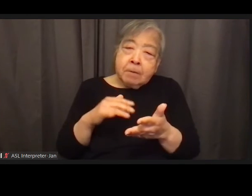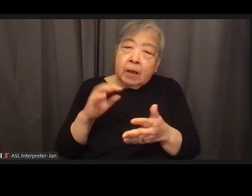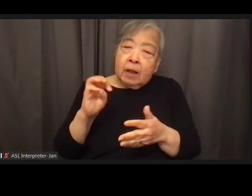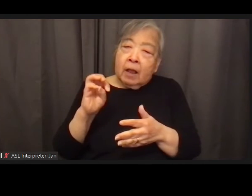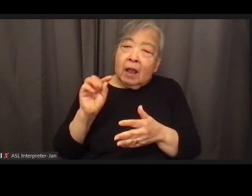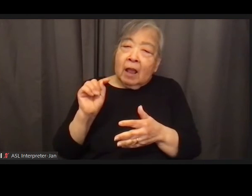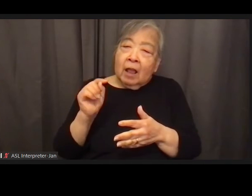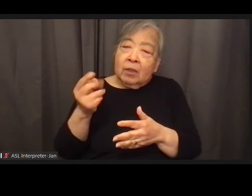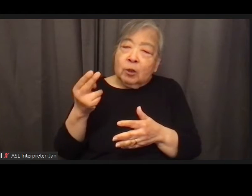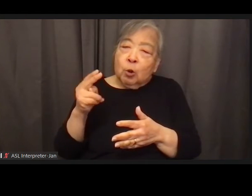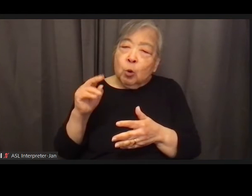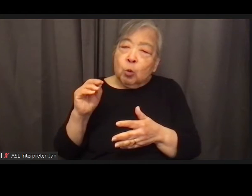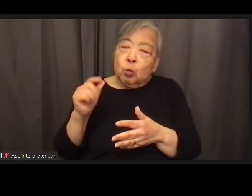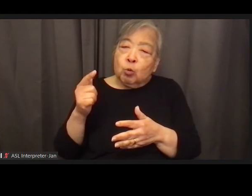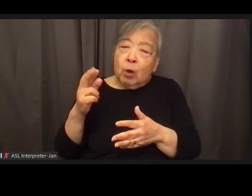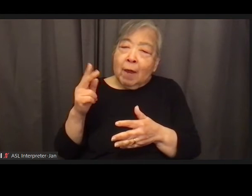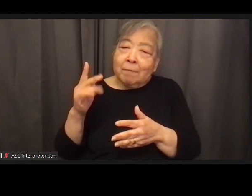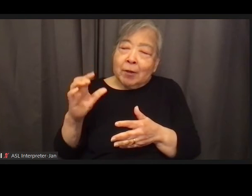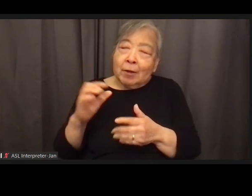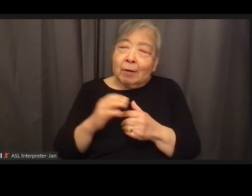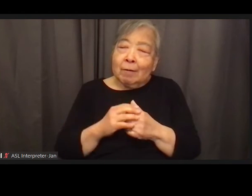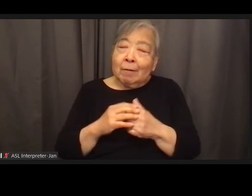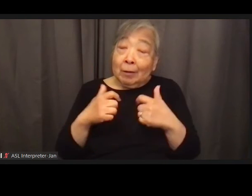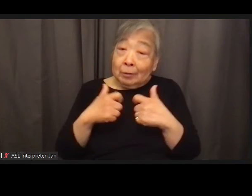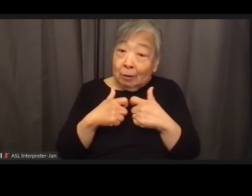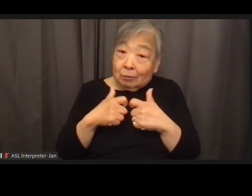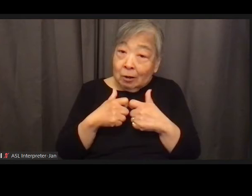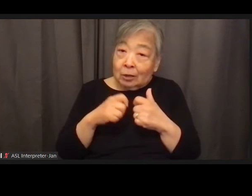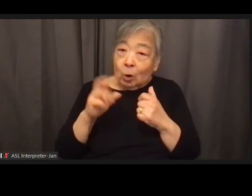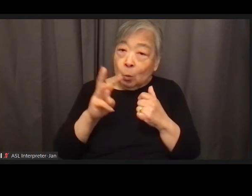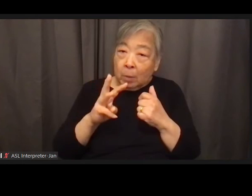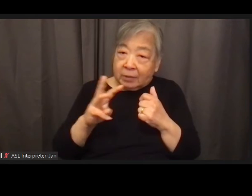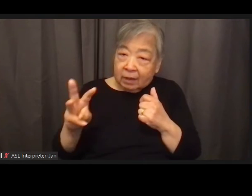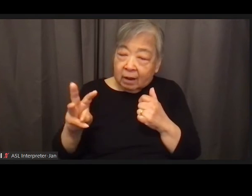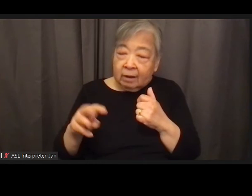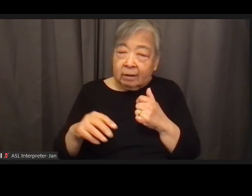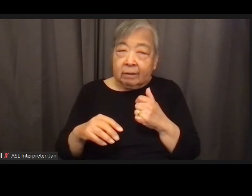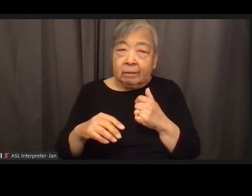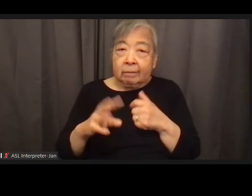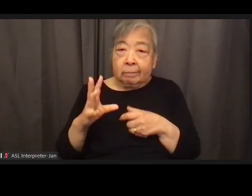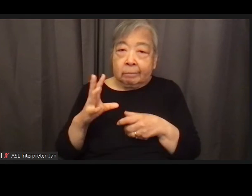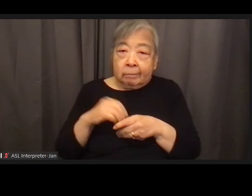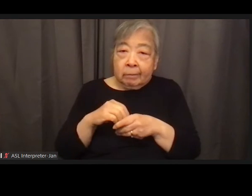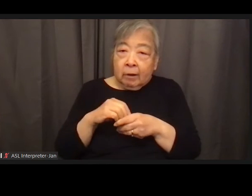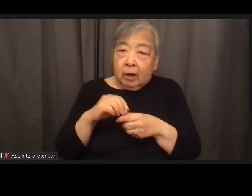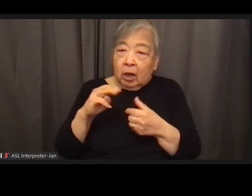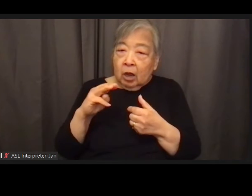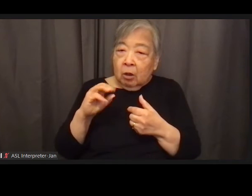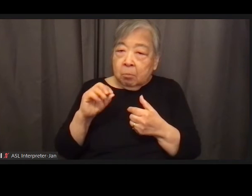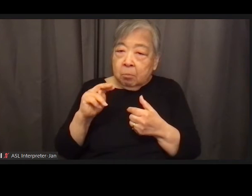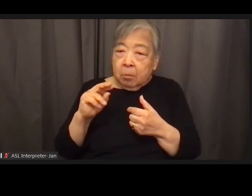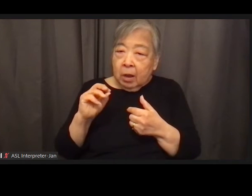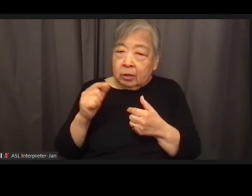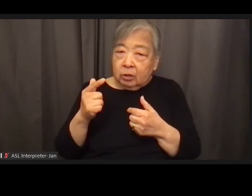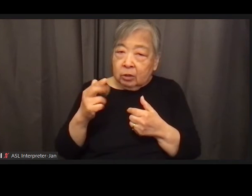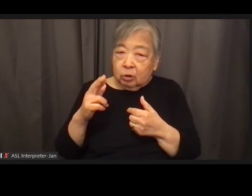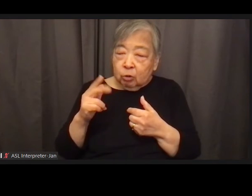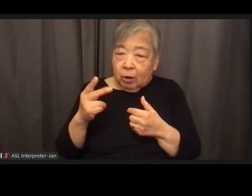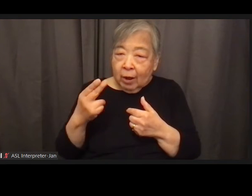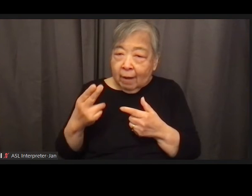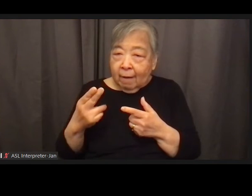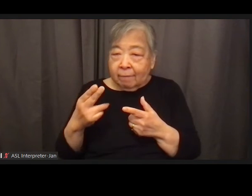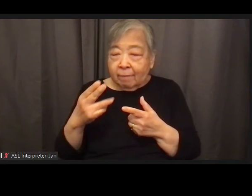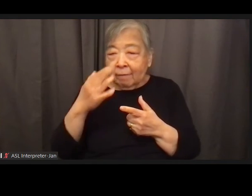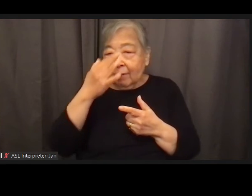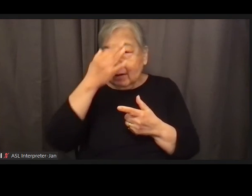electronic website combined monograph. I'm not sure which one, close-ended or open-ended,